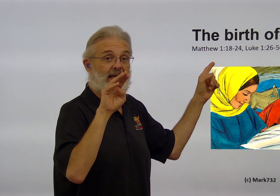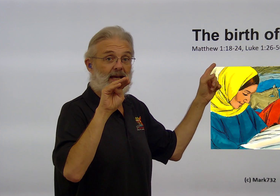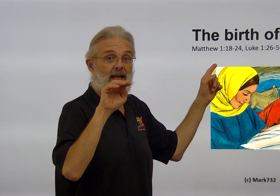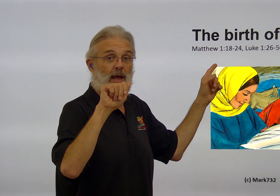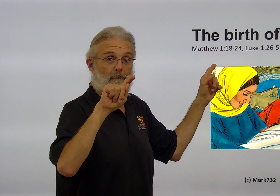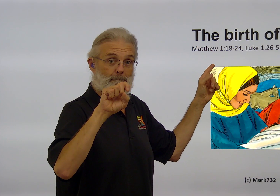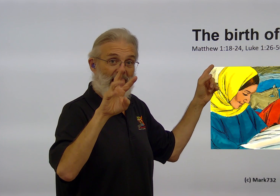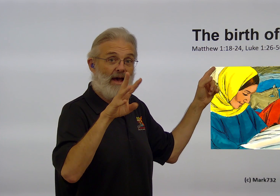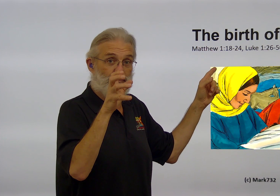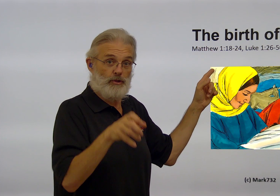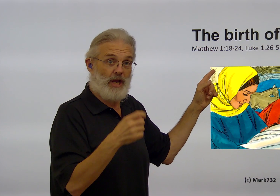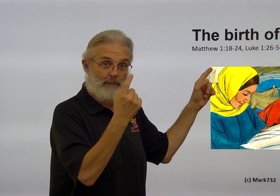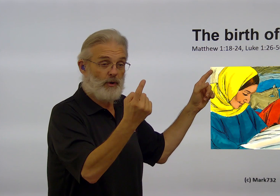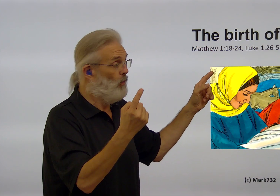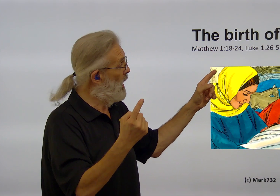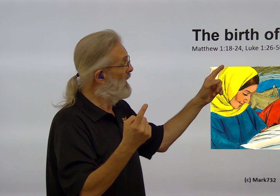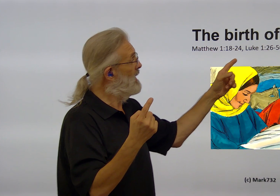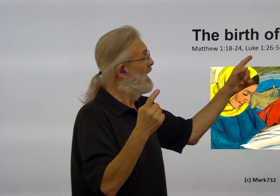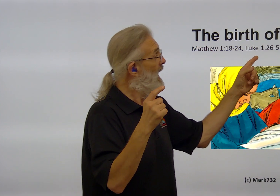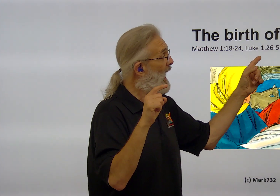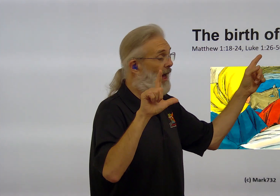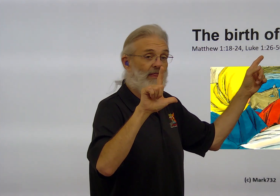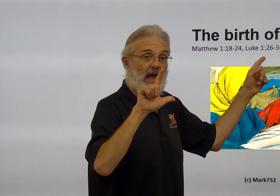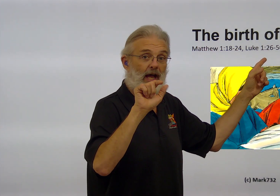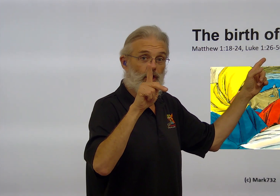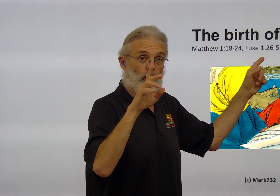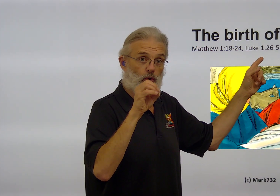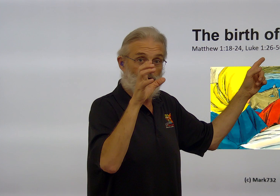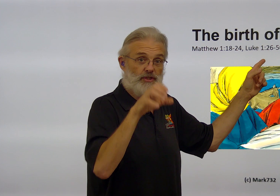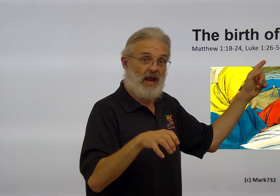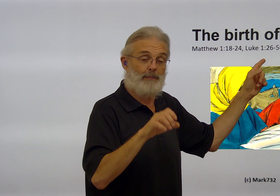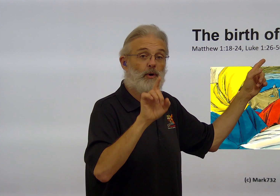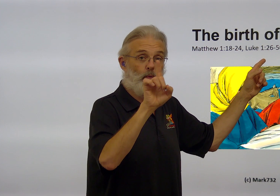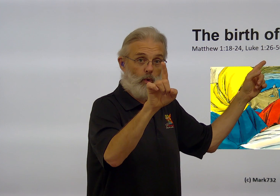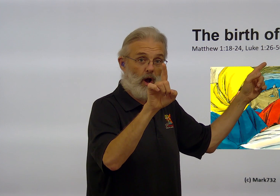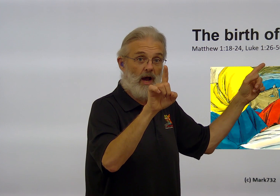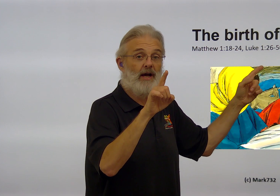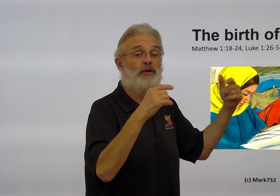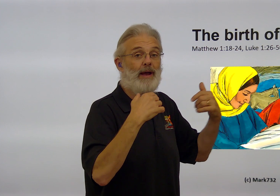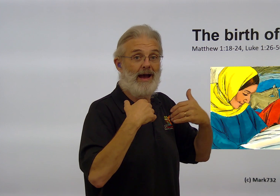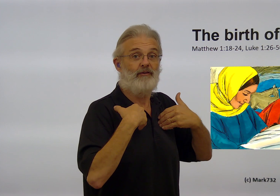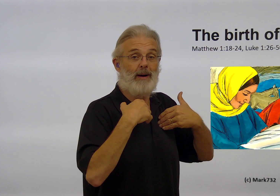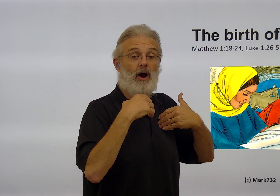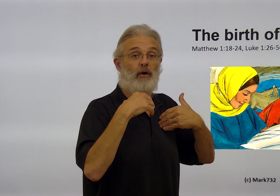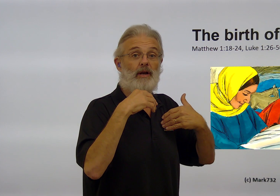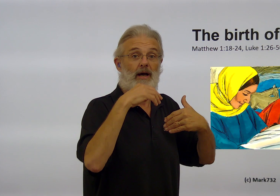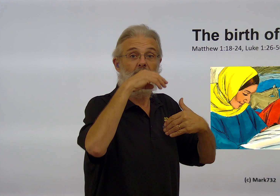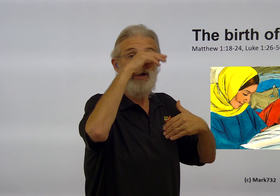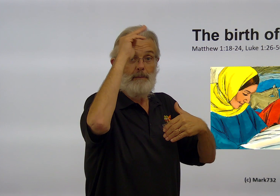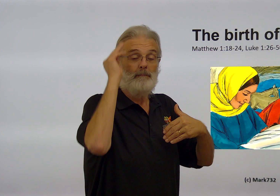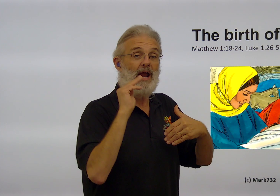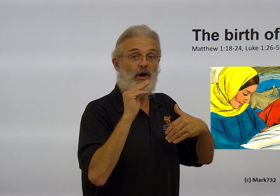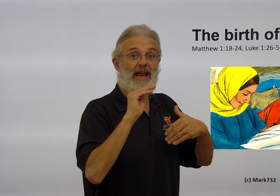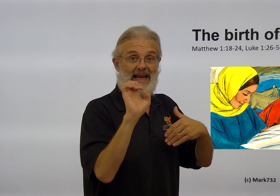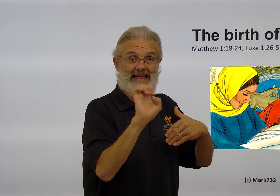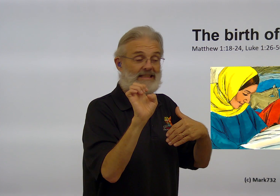in Matthew chapter 1, and then Luke chapter 1, you have about Mary and